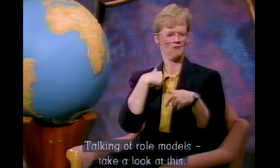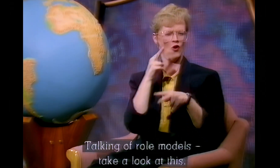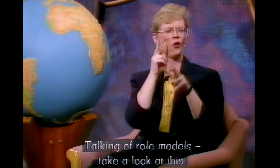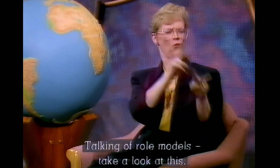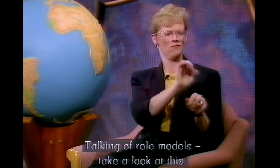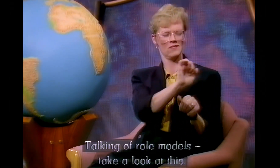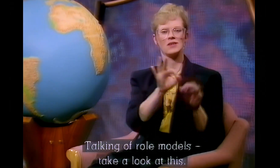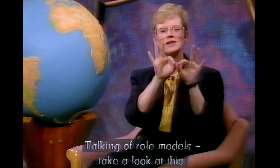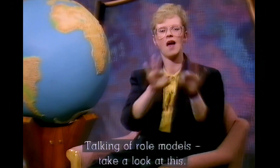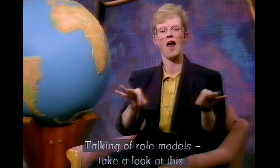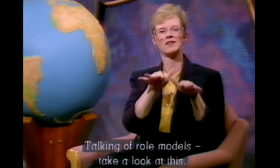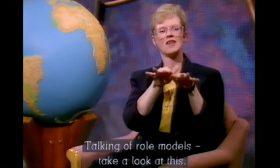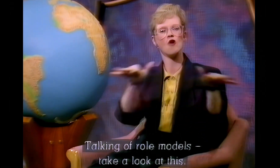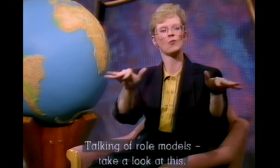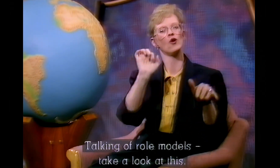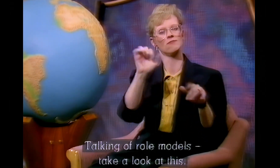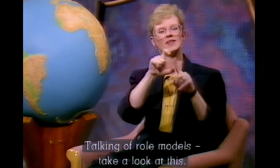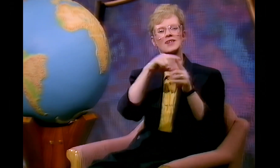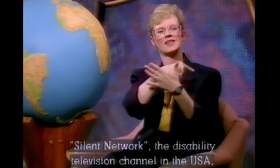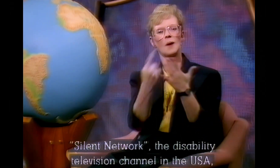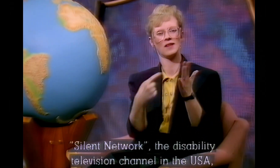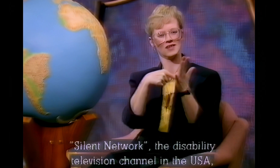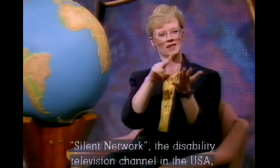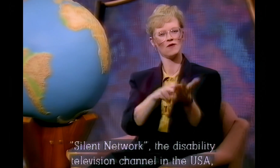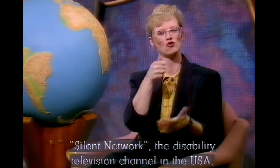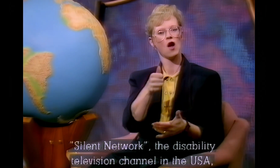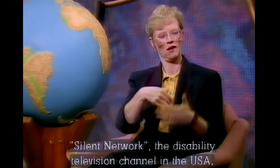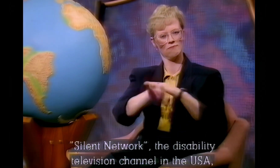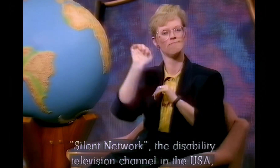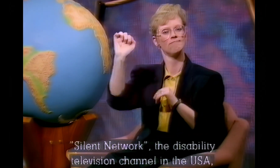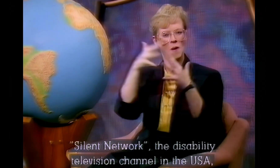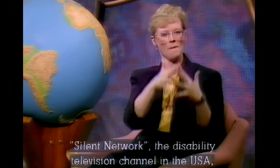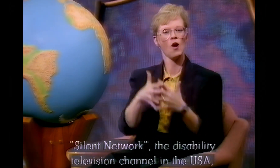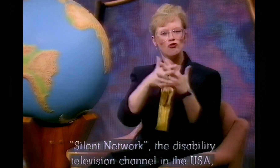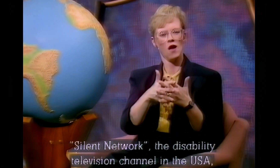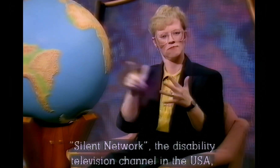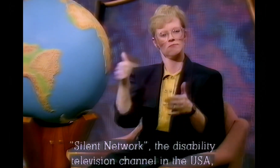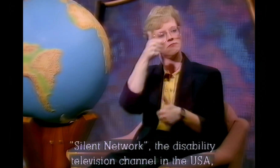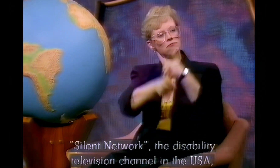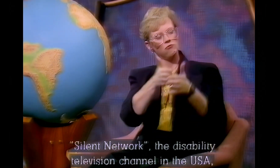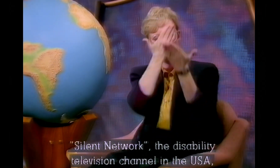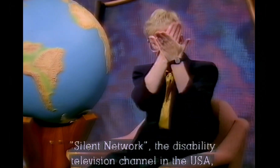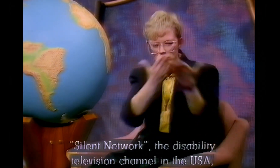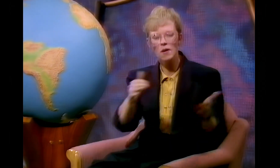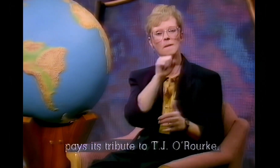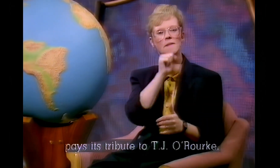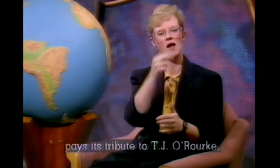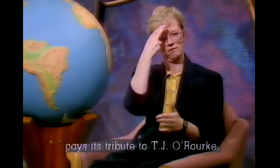models, take a look at this. Silent Network, the disability television channel in the United States, pays its tribute